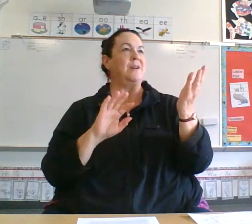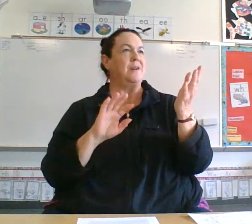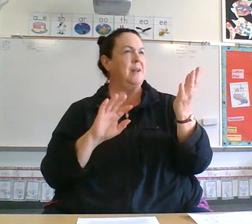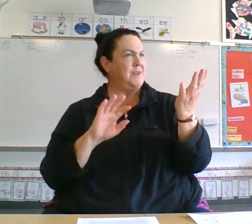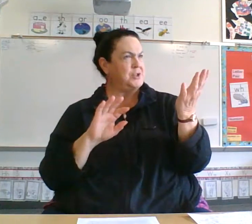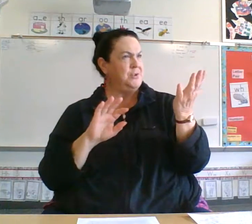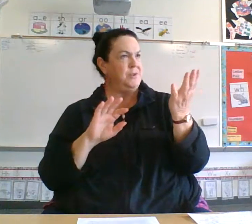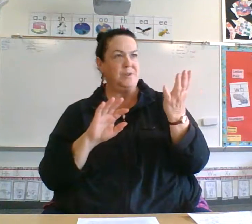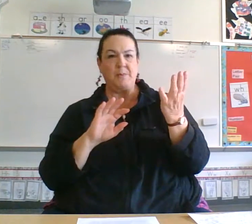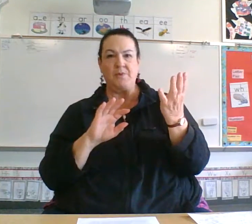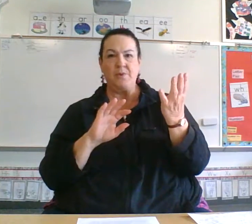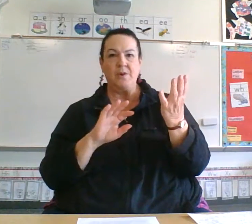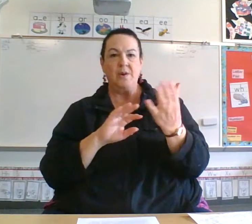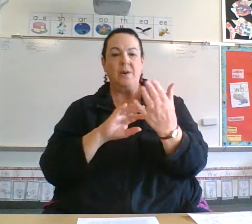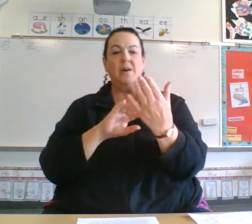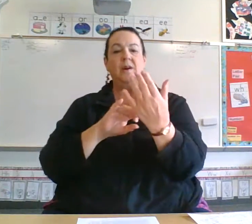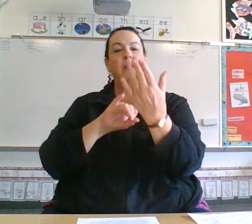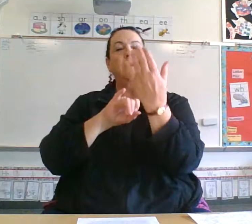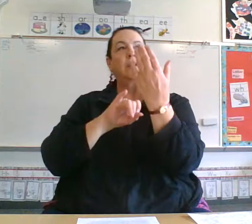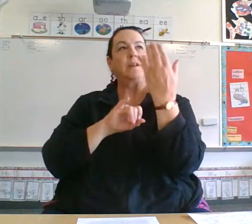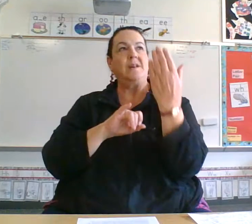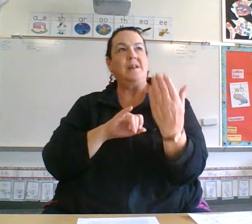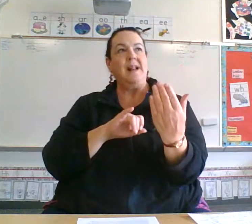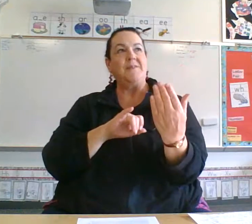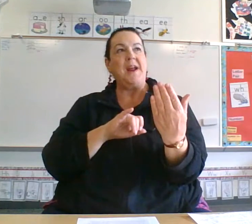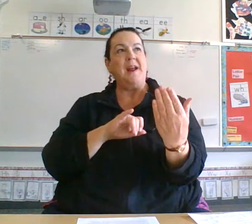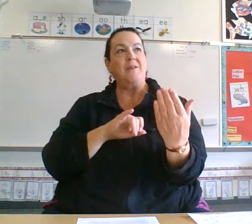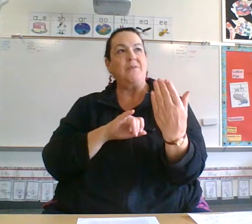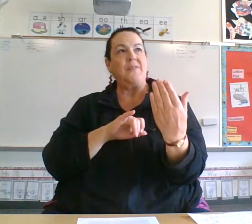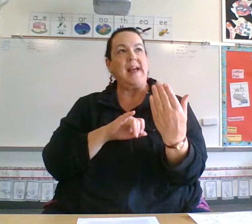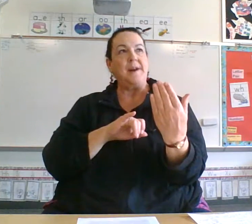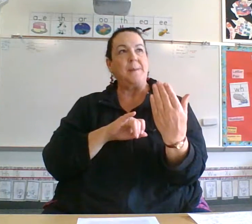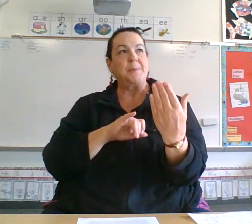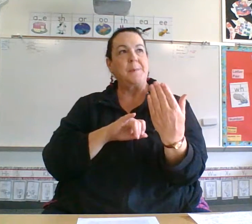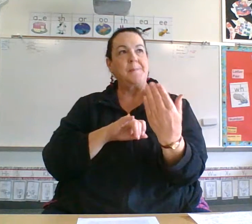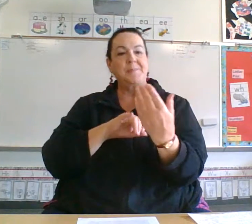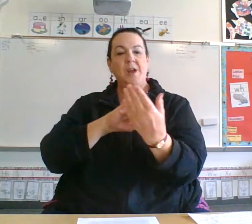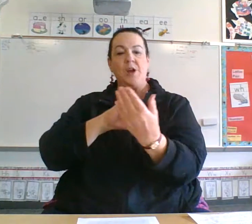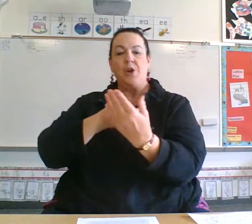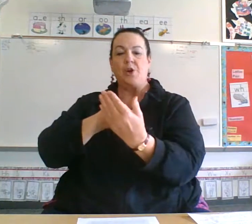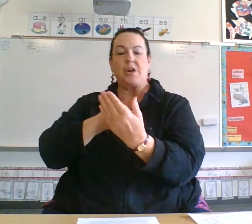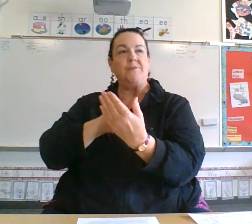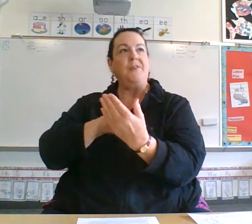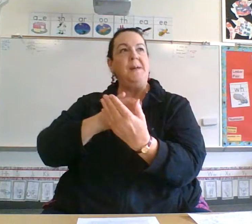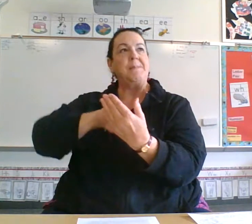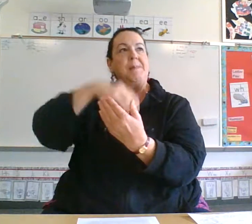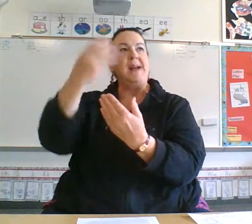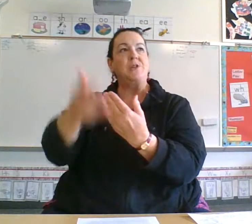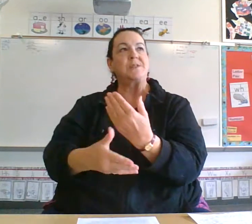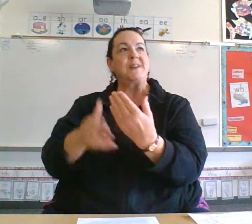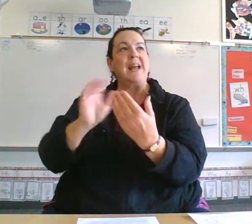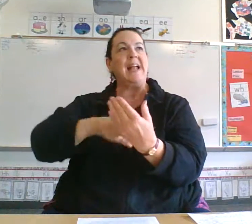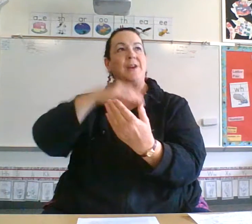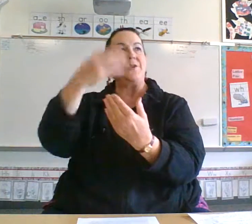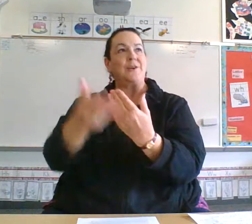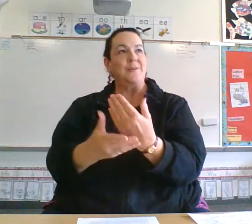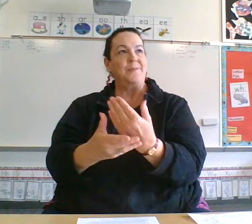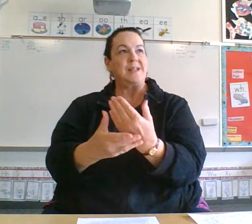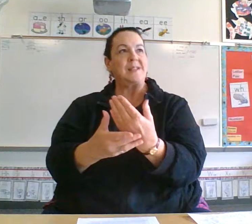Have I shown you those before? Left hand flat up. You're going to flip the pages of a calendar. That's kind